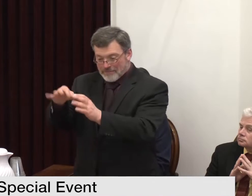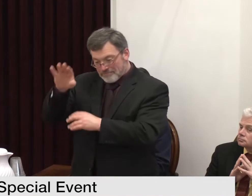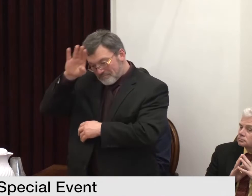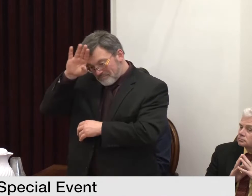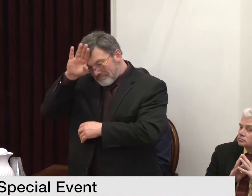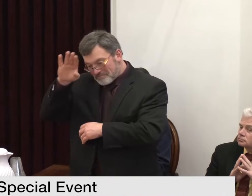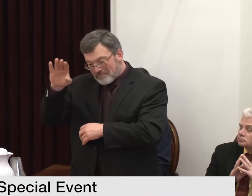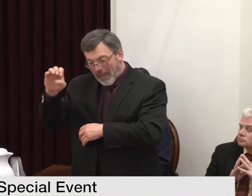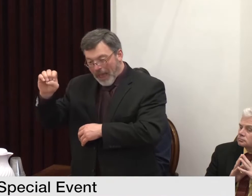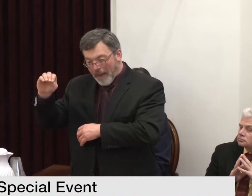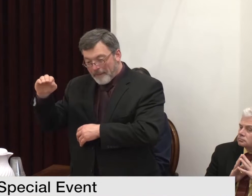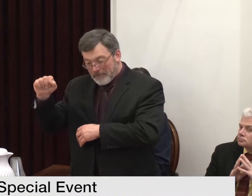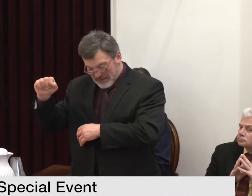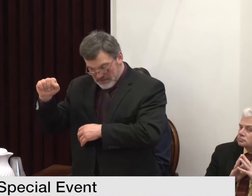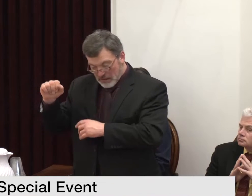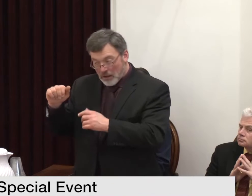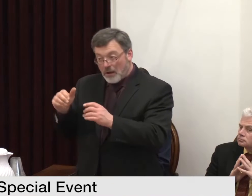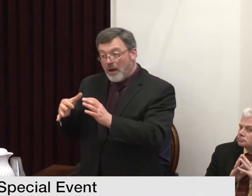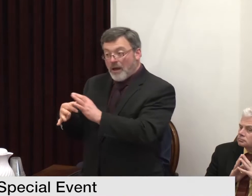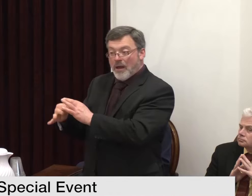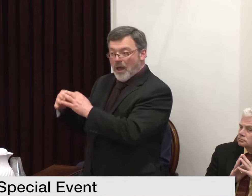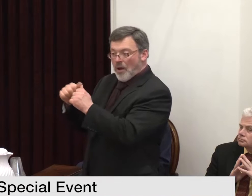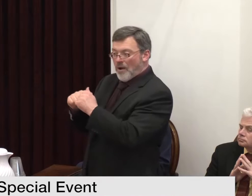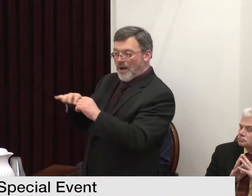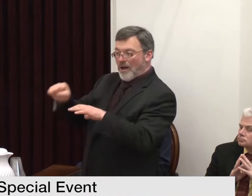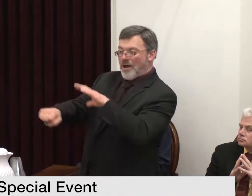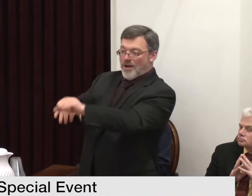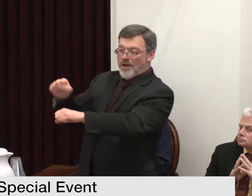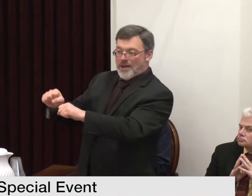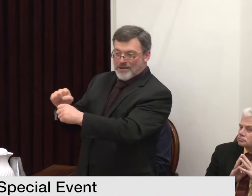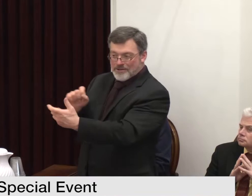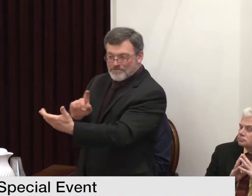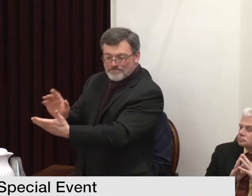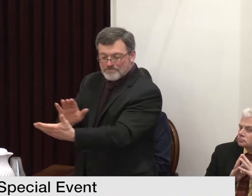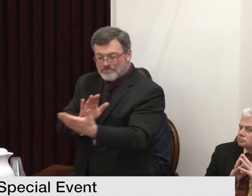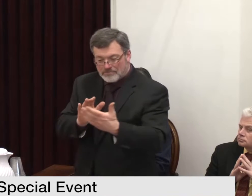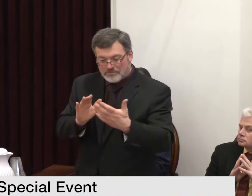to identify and intervene in domestic violence situations.